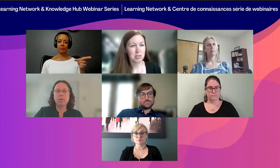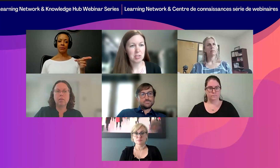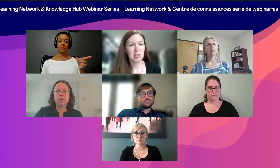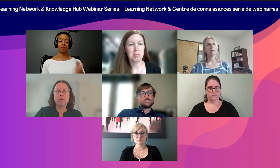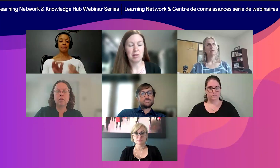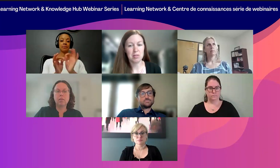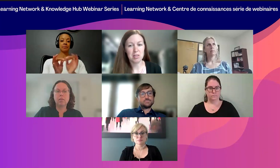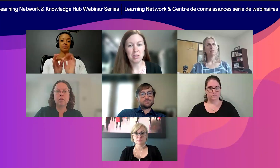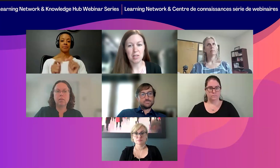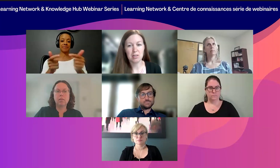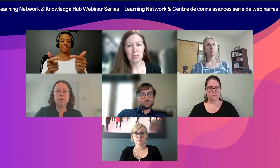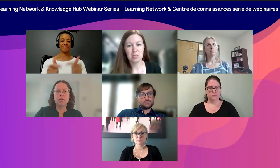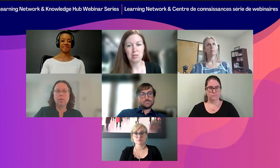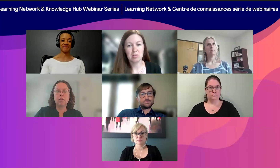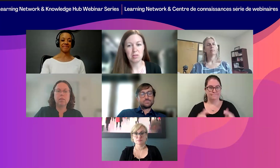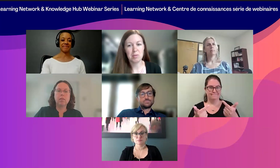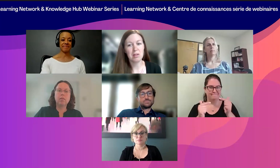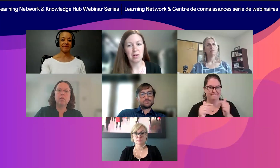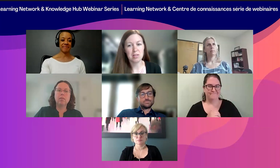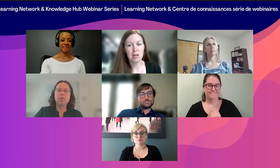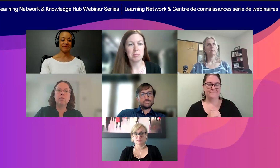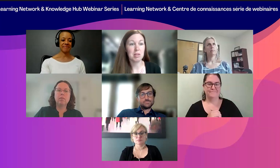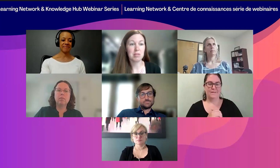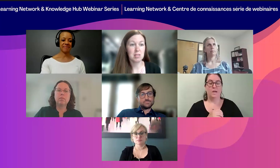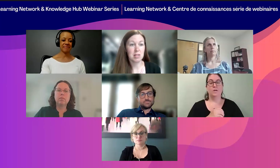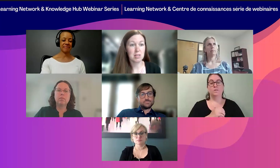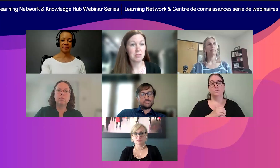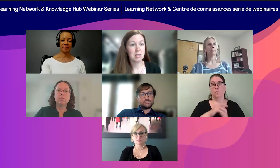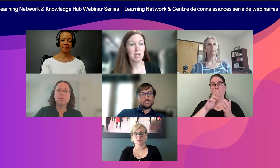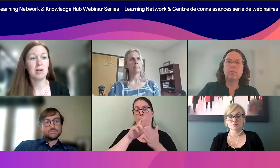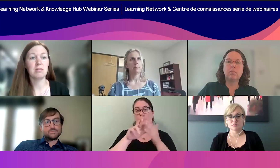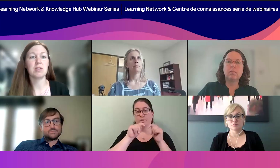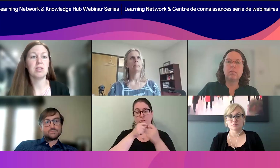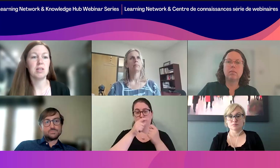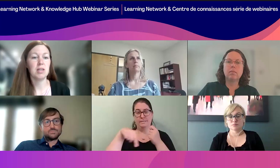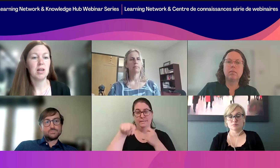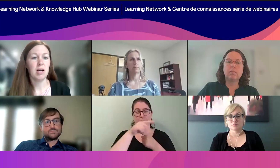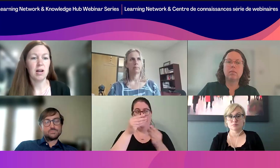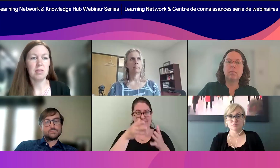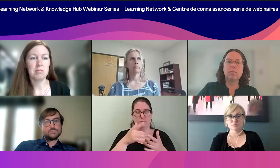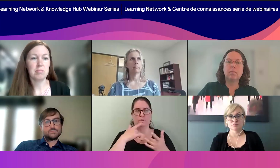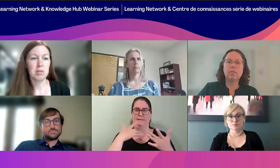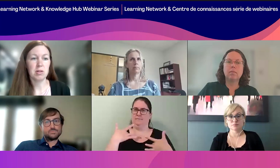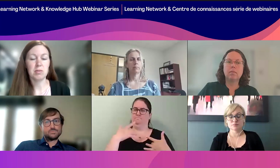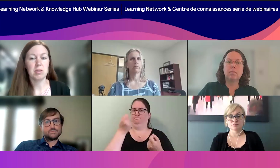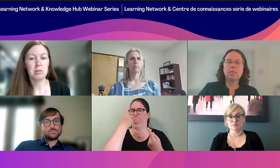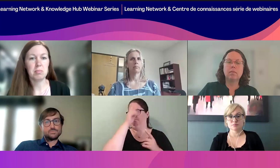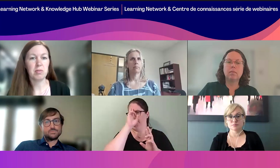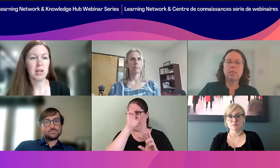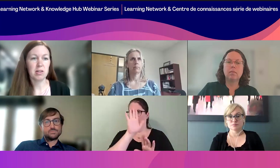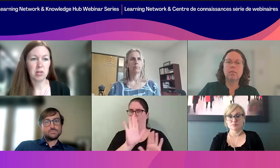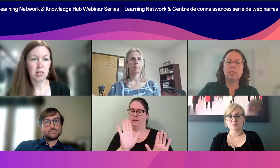our research team and our facilitators spend a lot of time being really sensitive to that and really, um, you